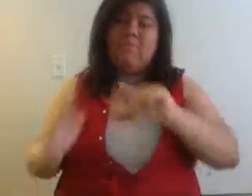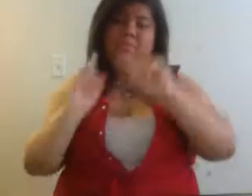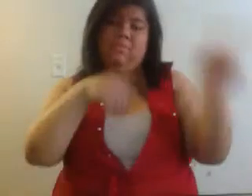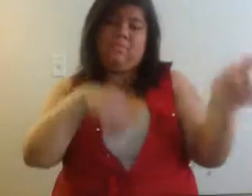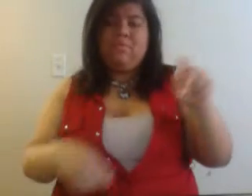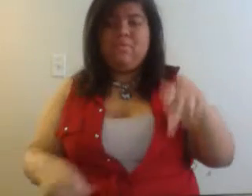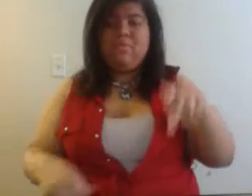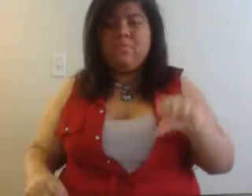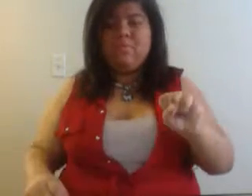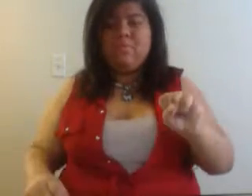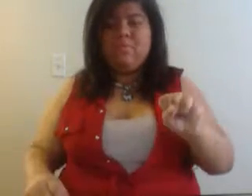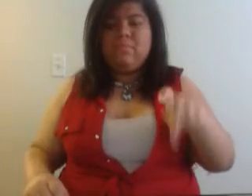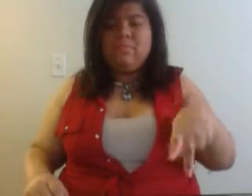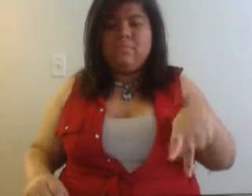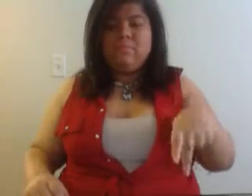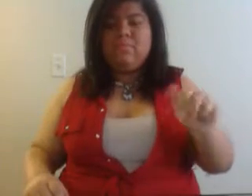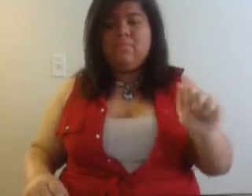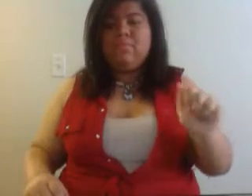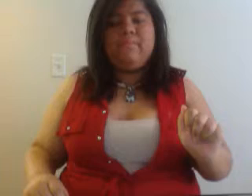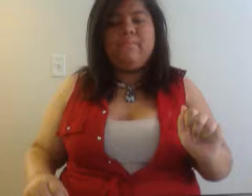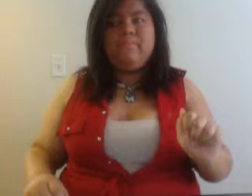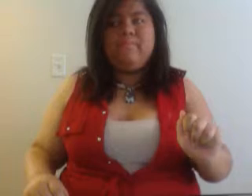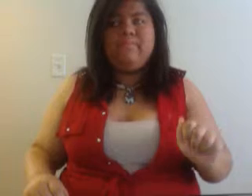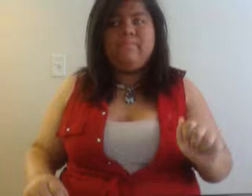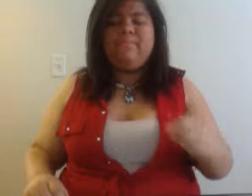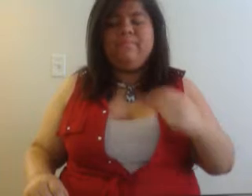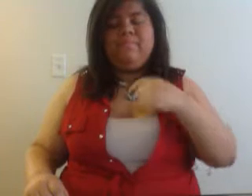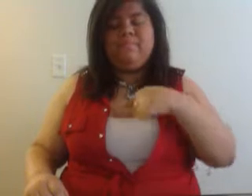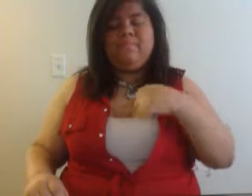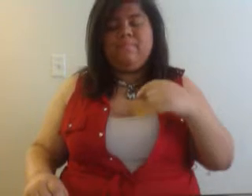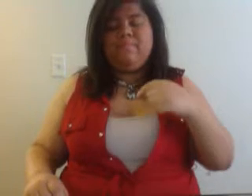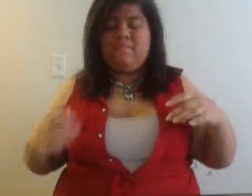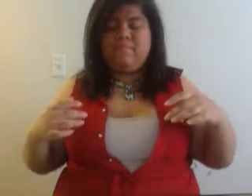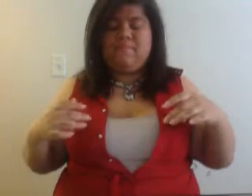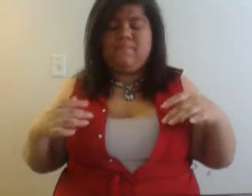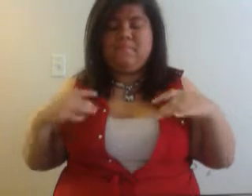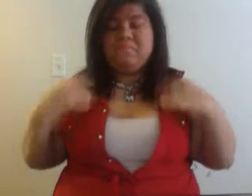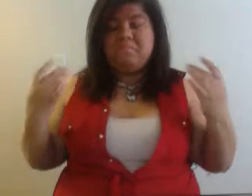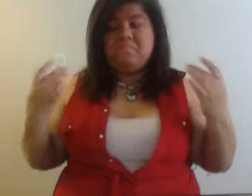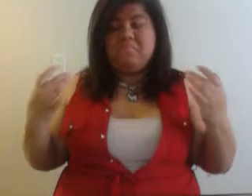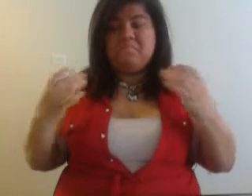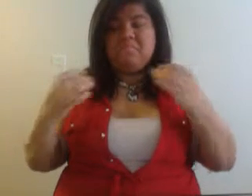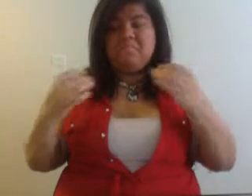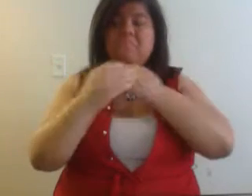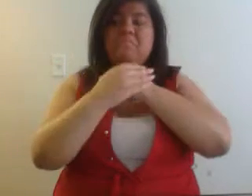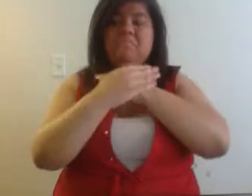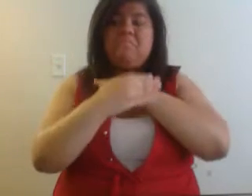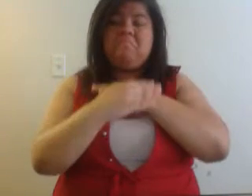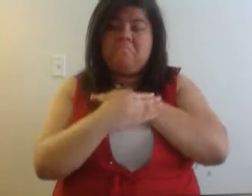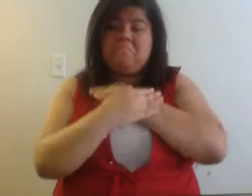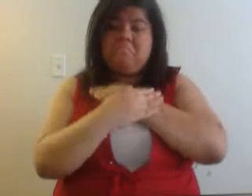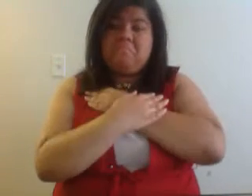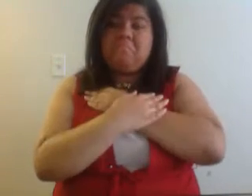I'm covering my ears like a king I'm like a king Thank